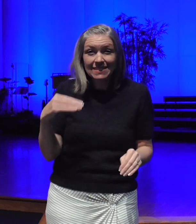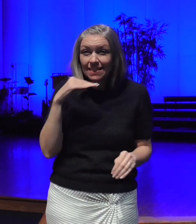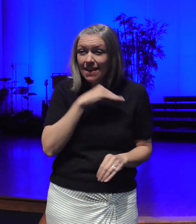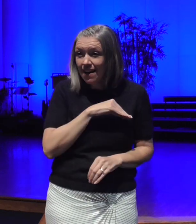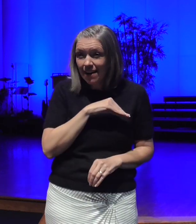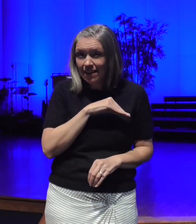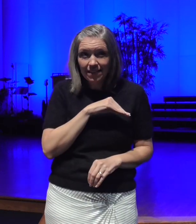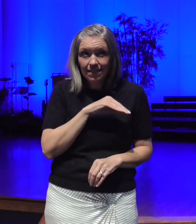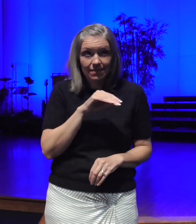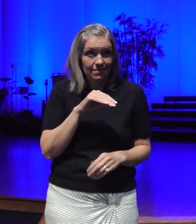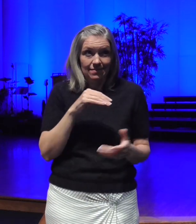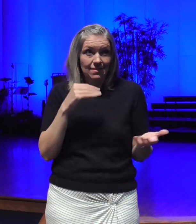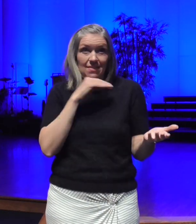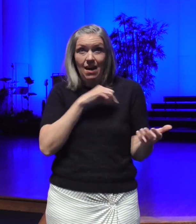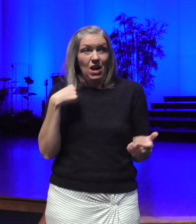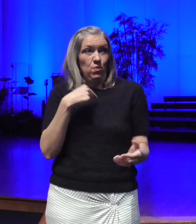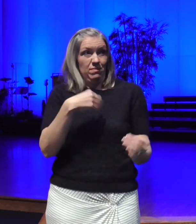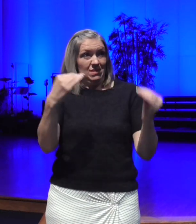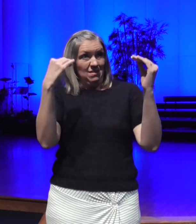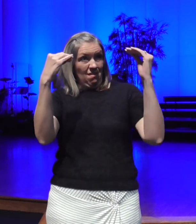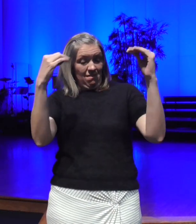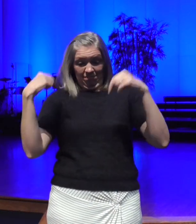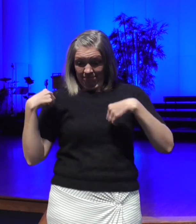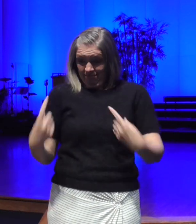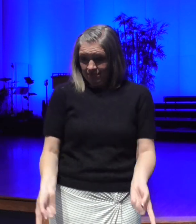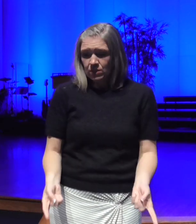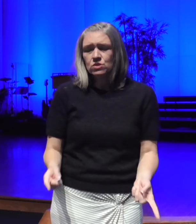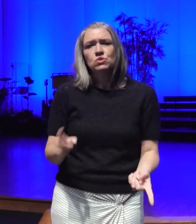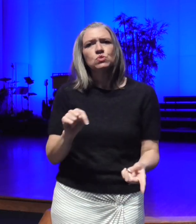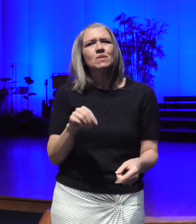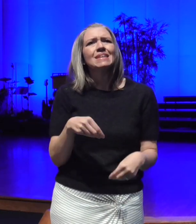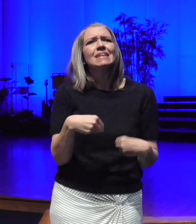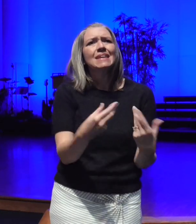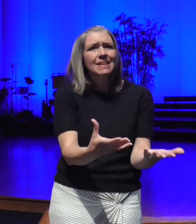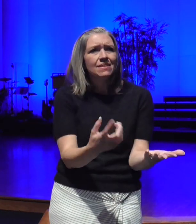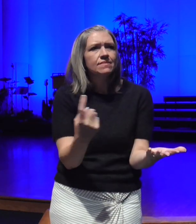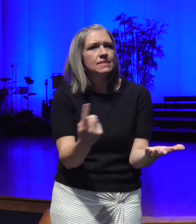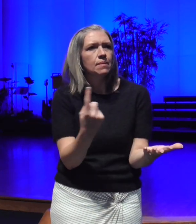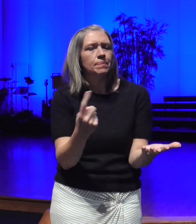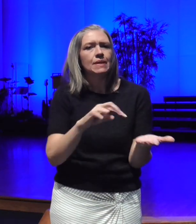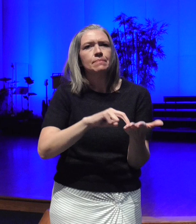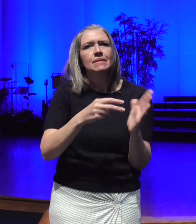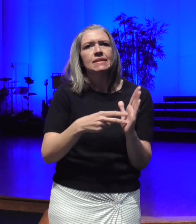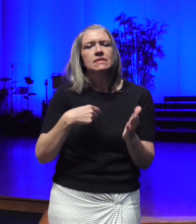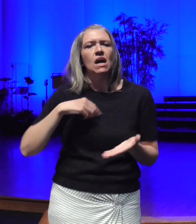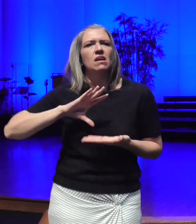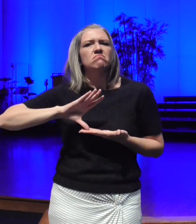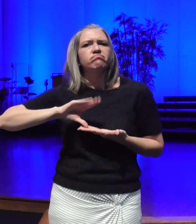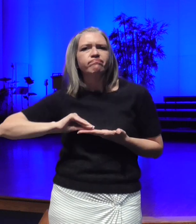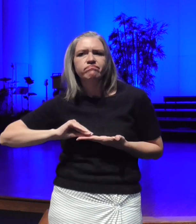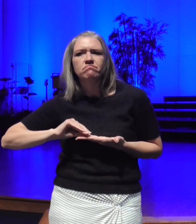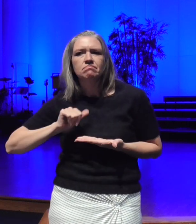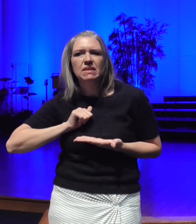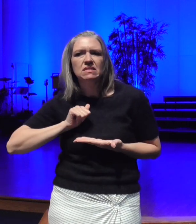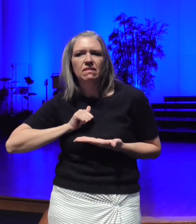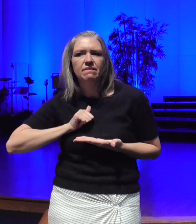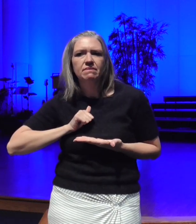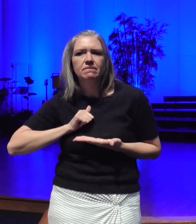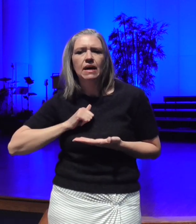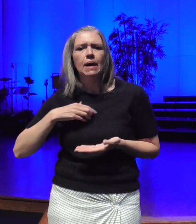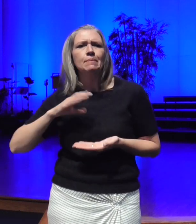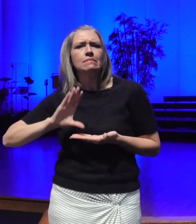lie we've been told, is that to give, we diminish ourselves in some way when we give.